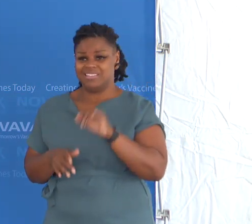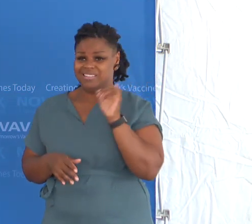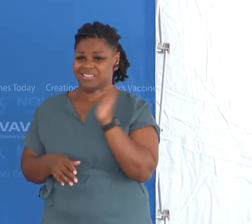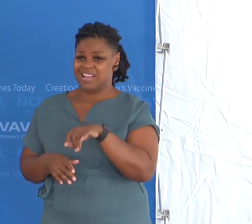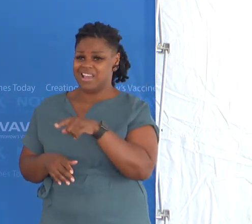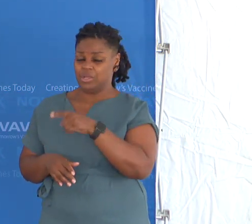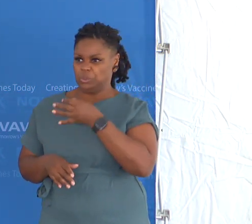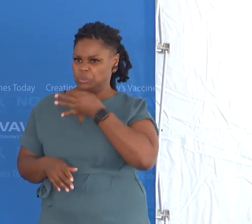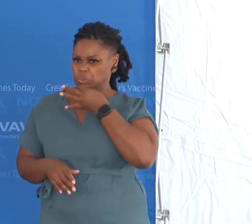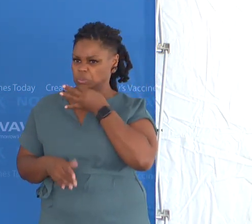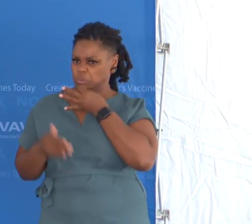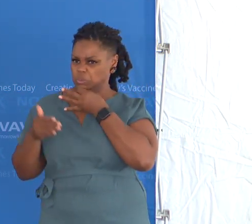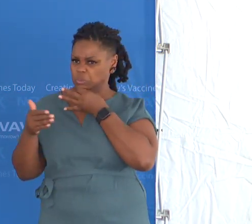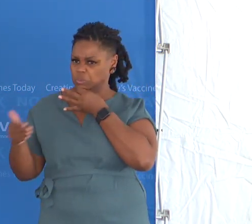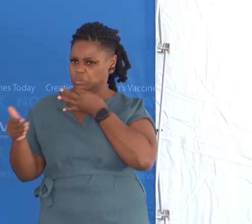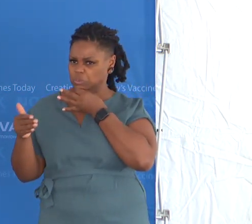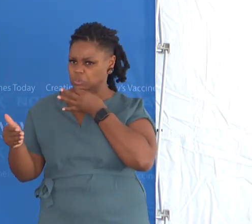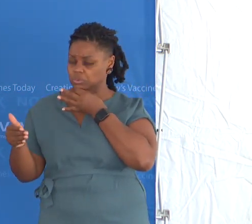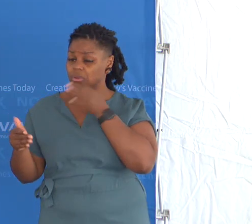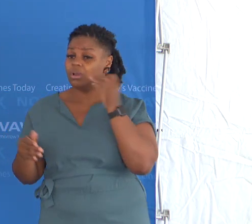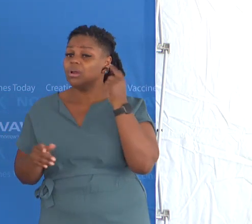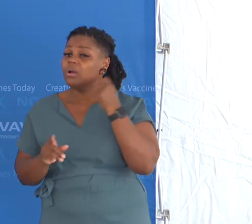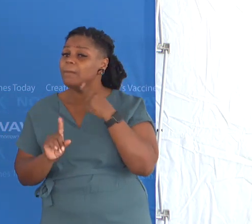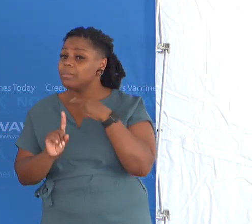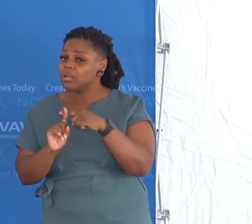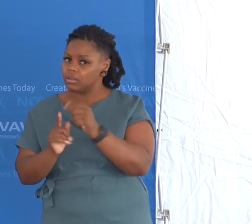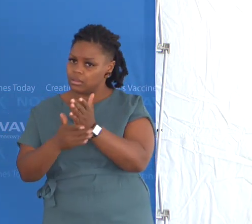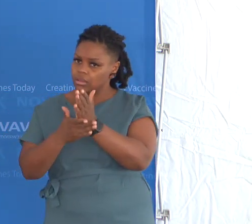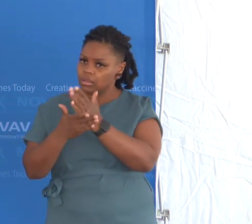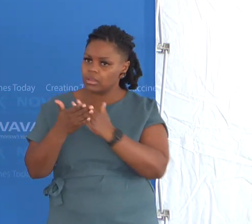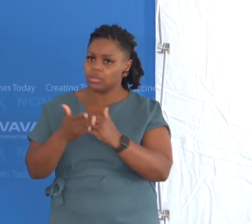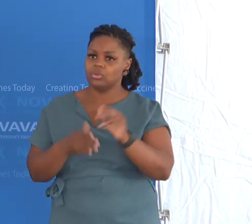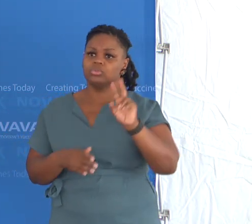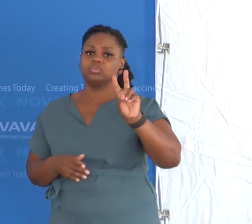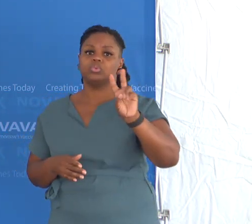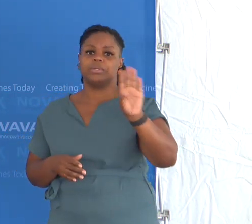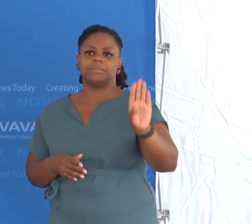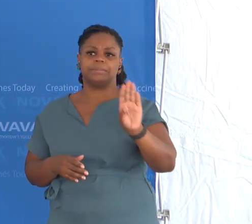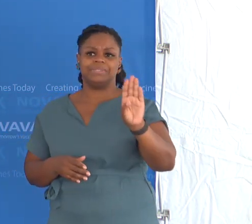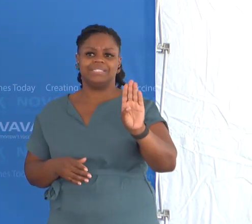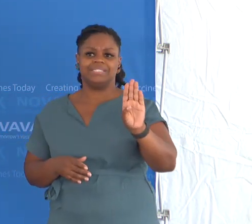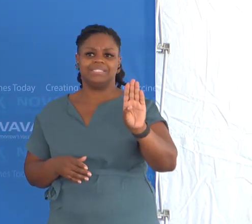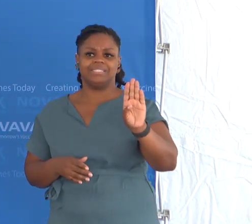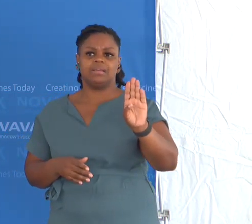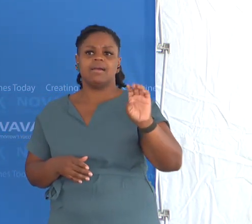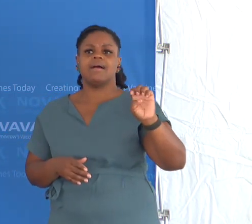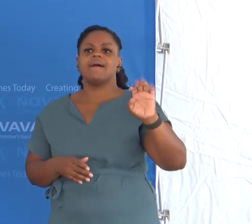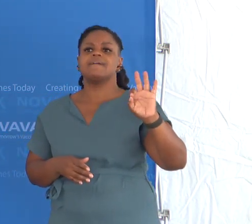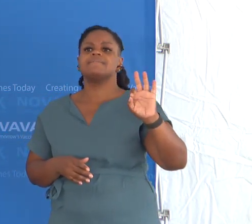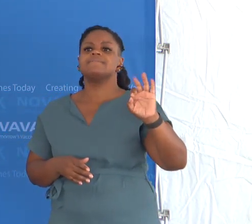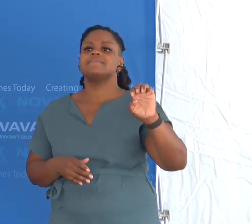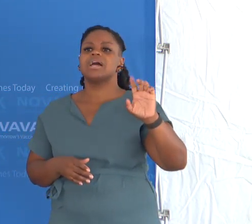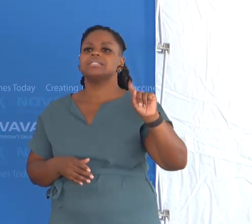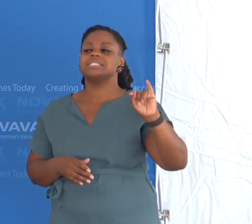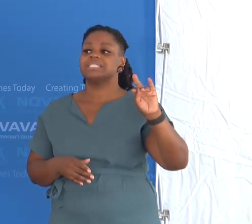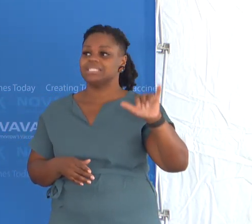them, in addition to a phase 2B efficacy trial to study efficacy down in South Africa.